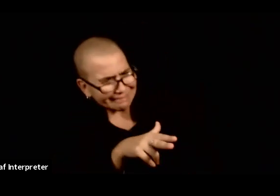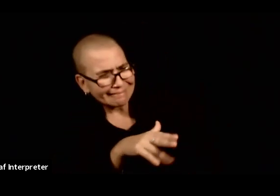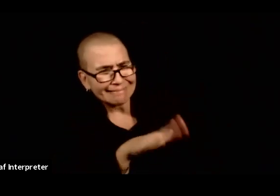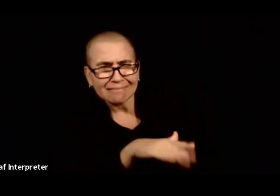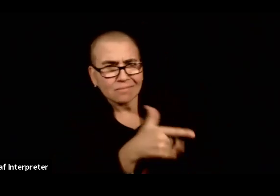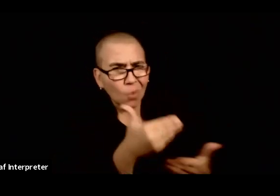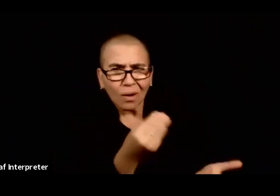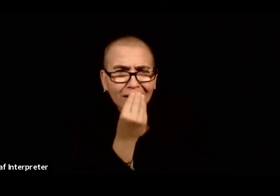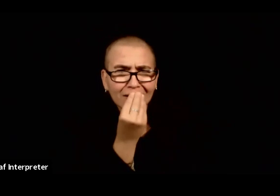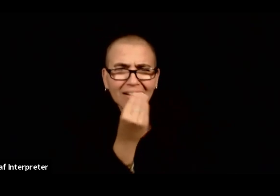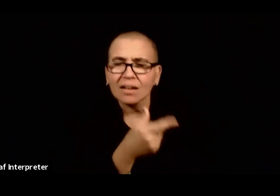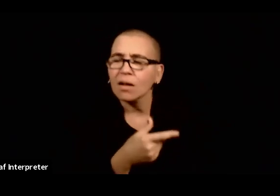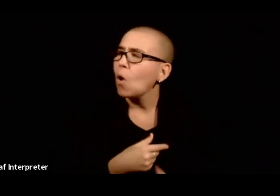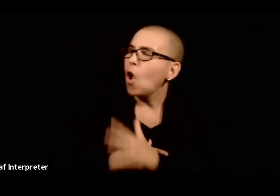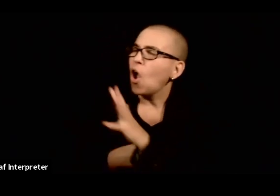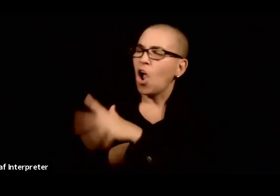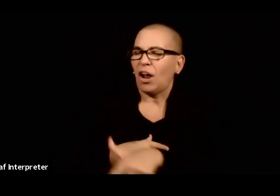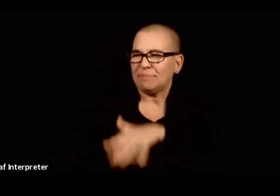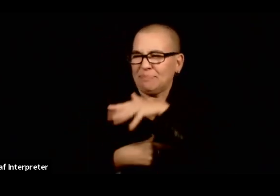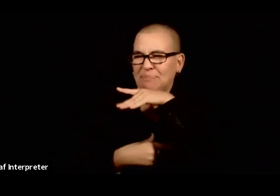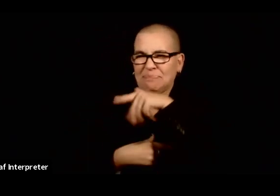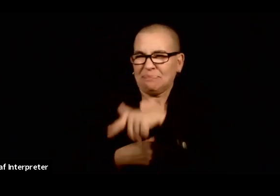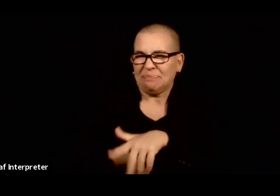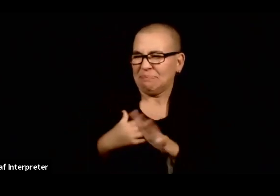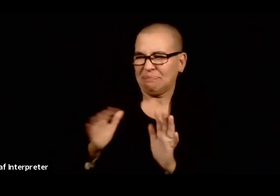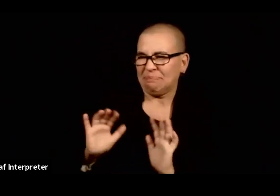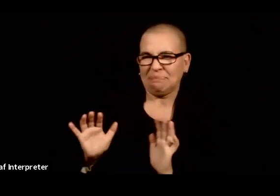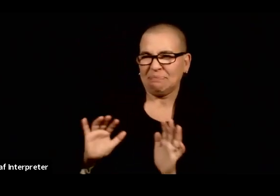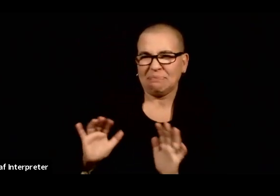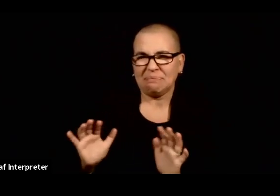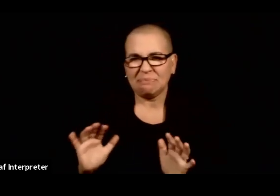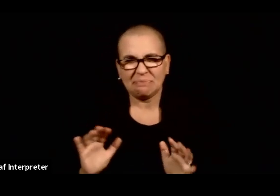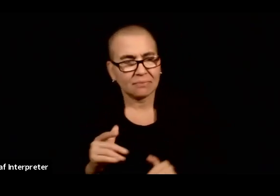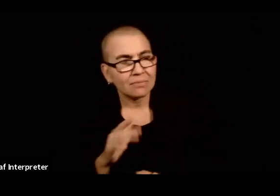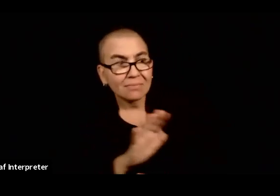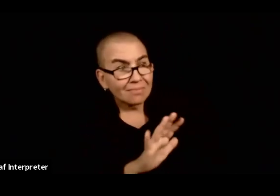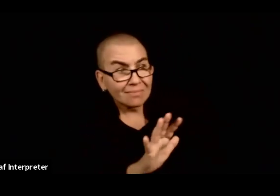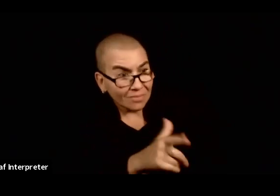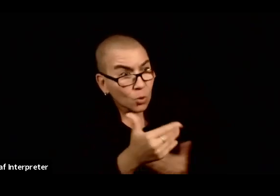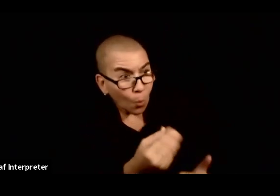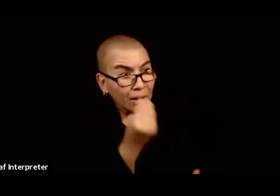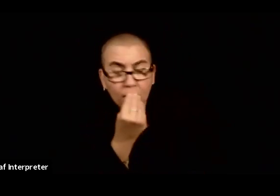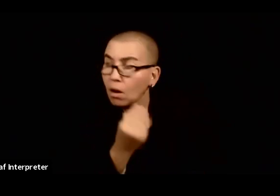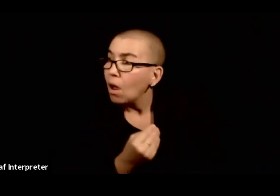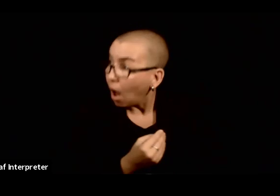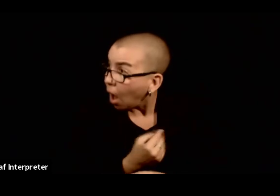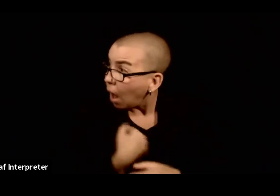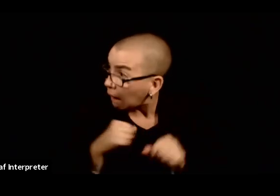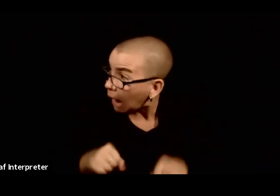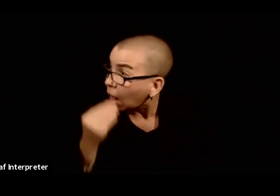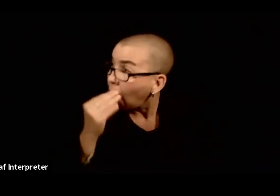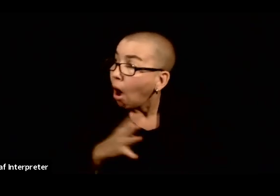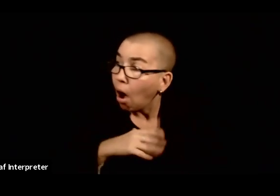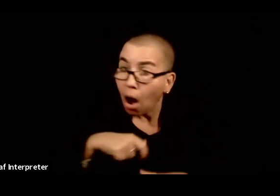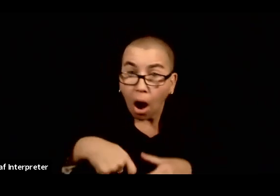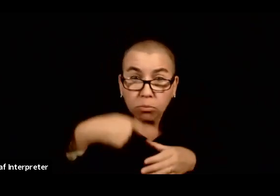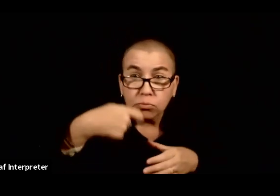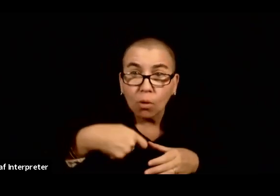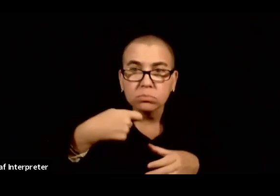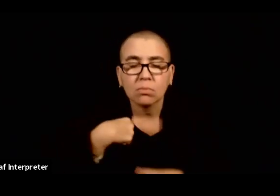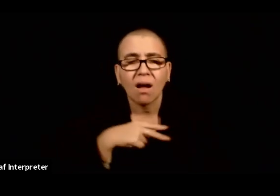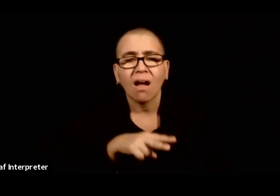feet needed attention. When I went out into the hall, she said, "No, don't go." When I walked in the door for my third